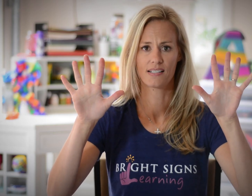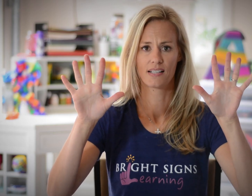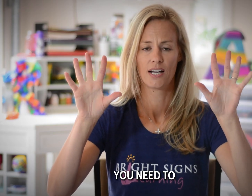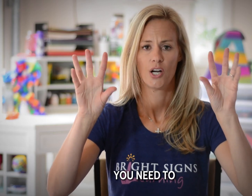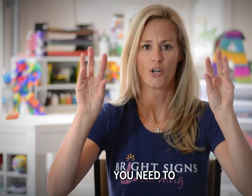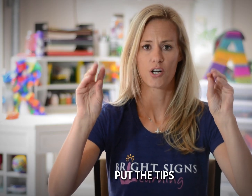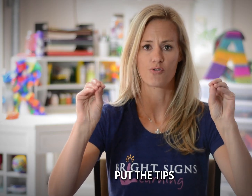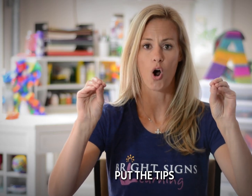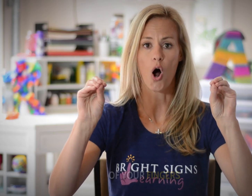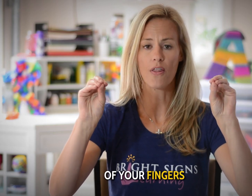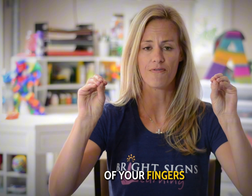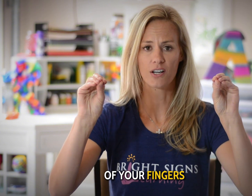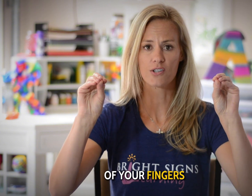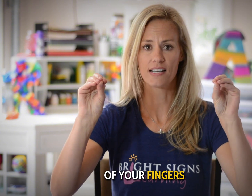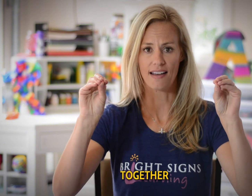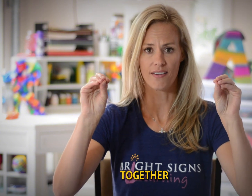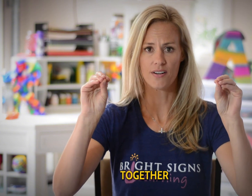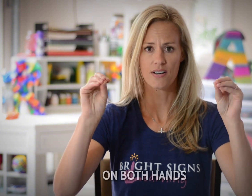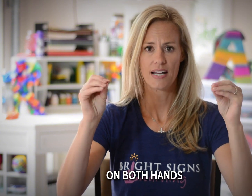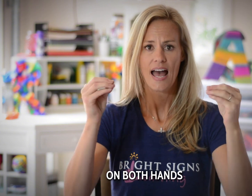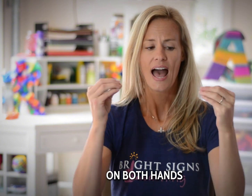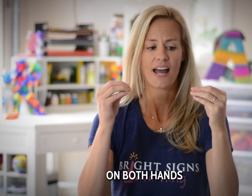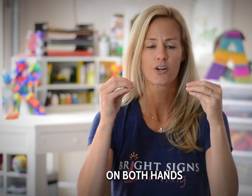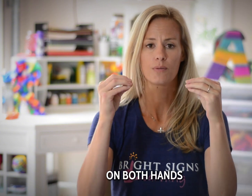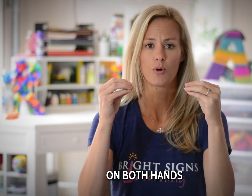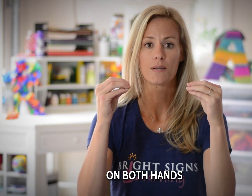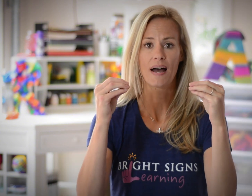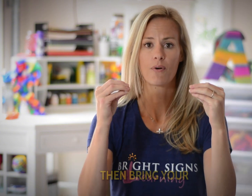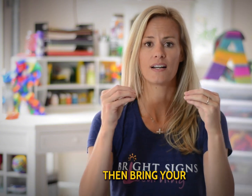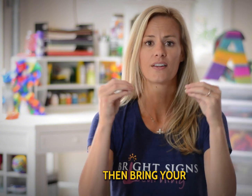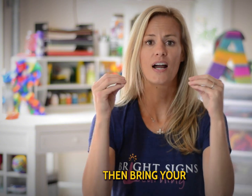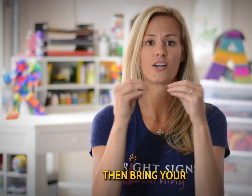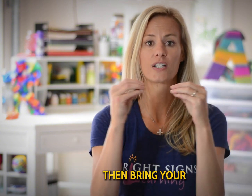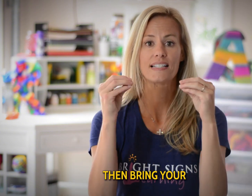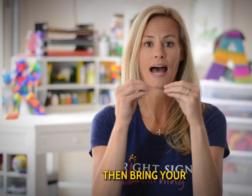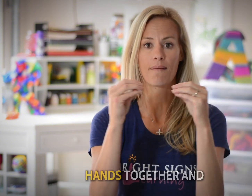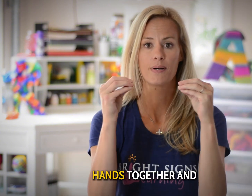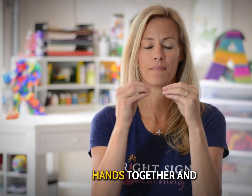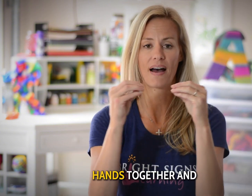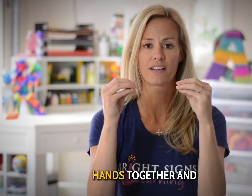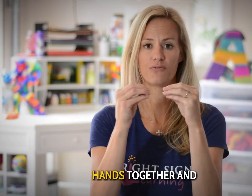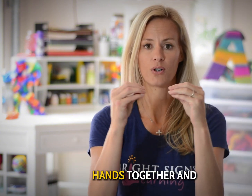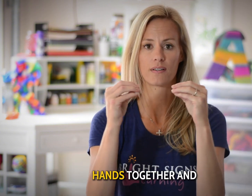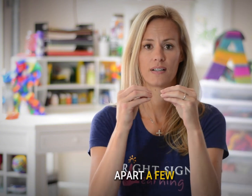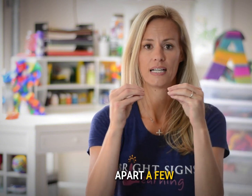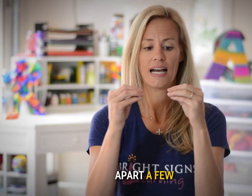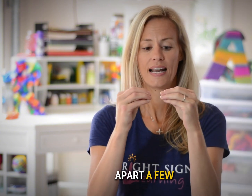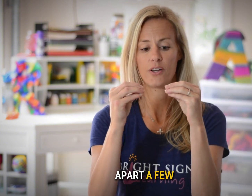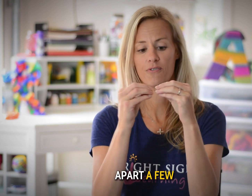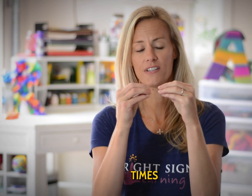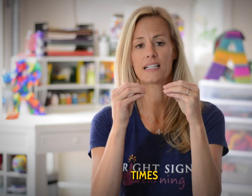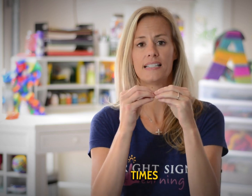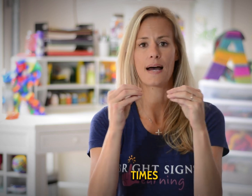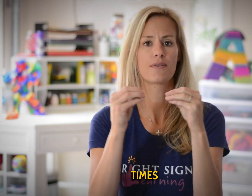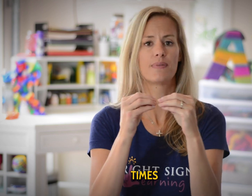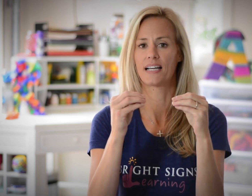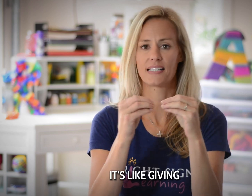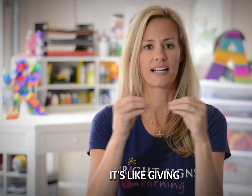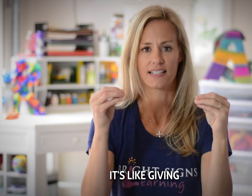need to put the tips of your fingers together on both hands. Then, bring your hands together and apart a few times. It's like giving